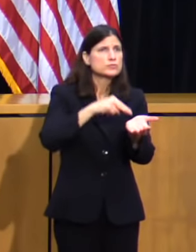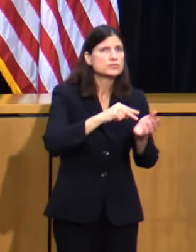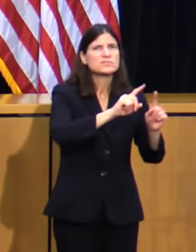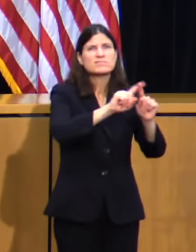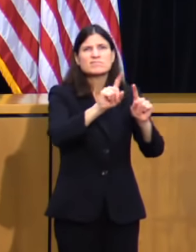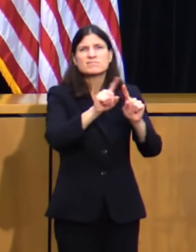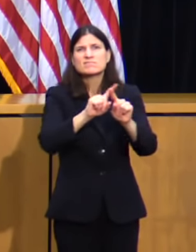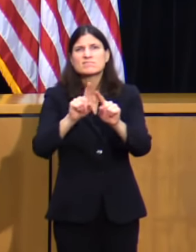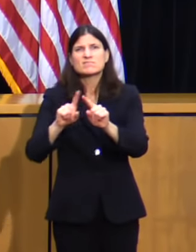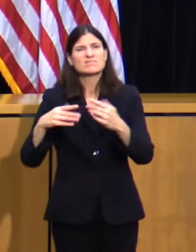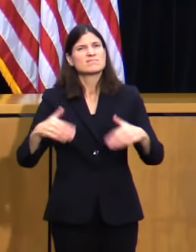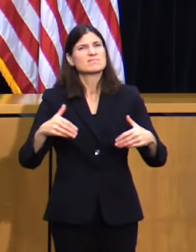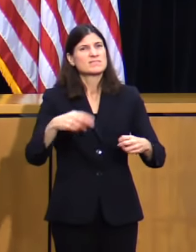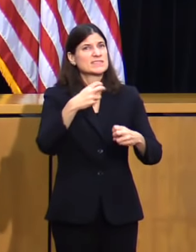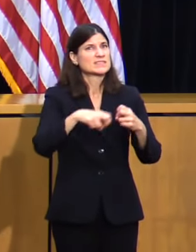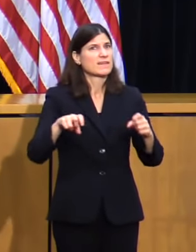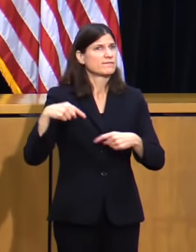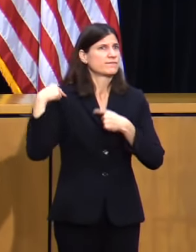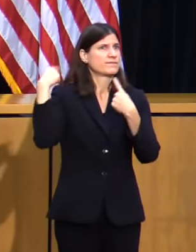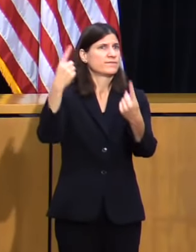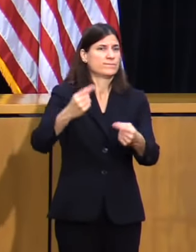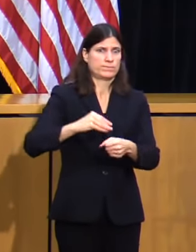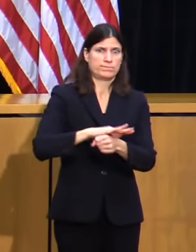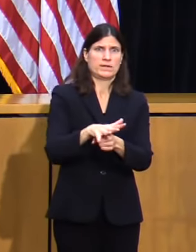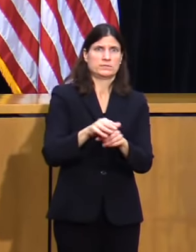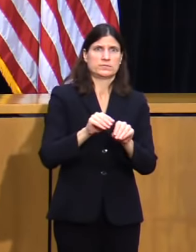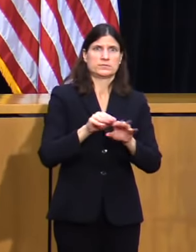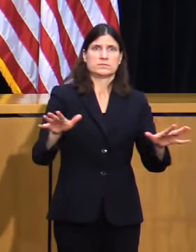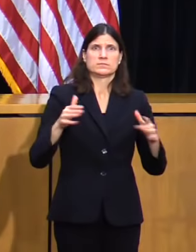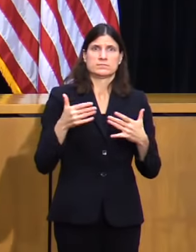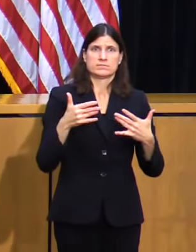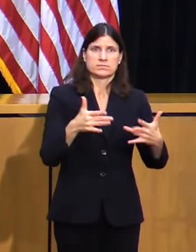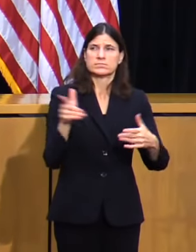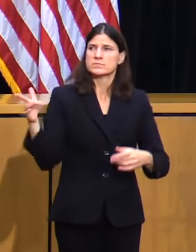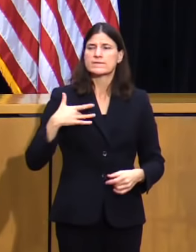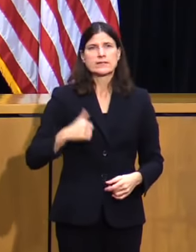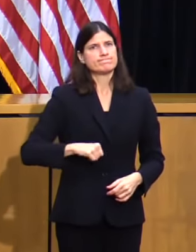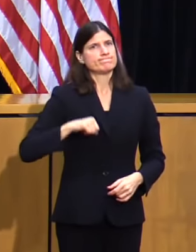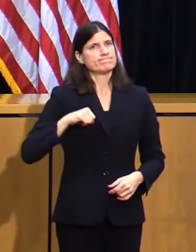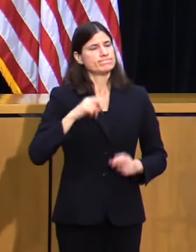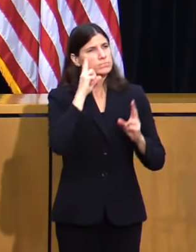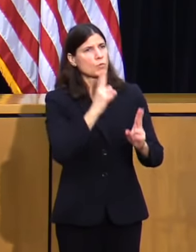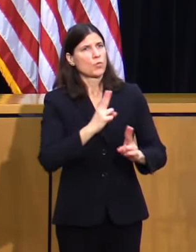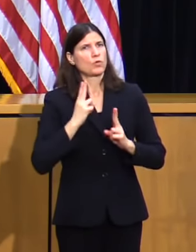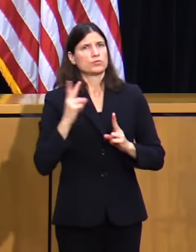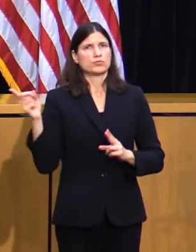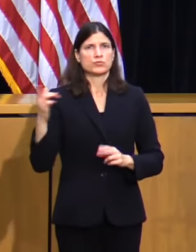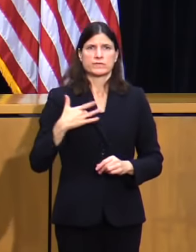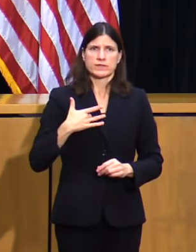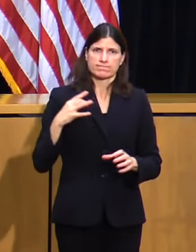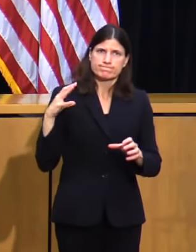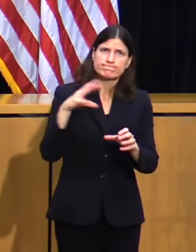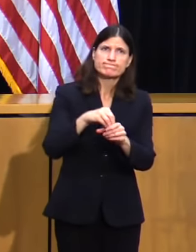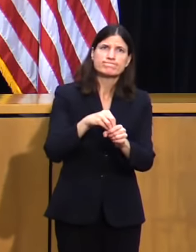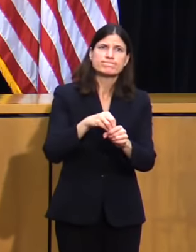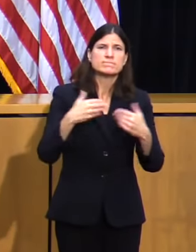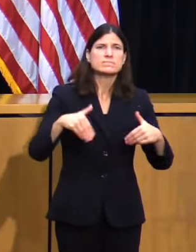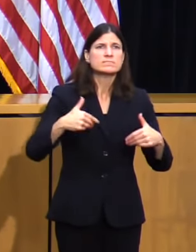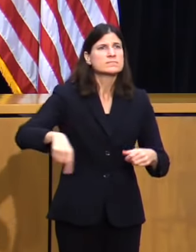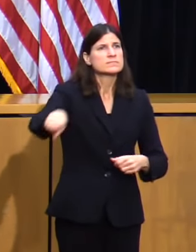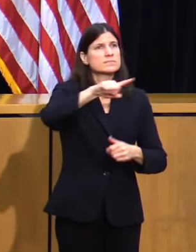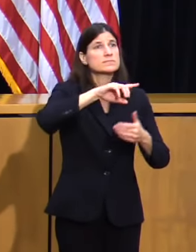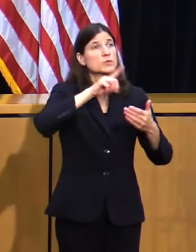alongside of many of them at MEMA, but it's not enough to just recognize and thank them. Each of us needs to make a commitment to them. For each